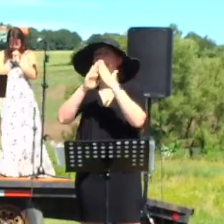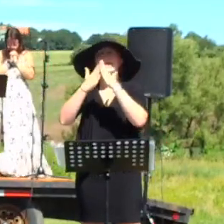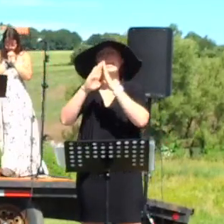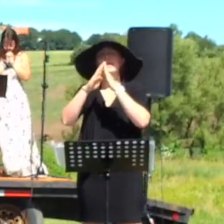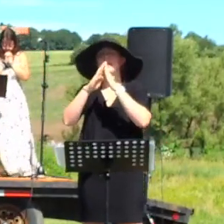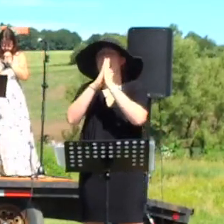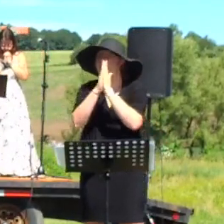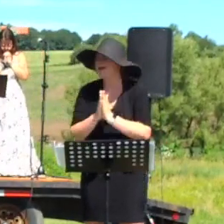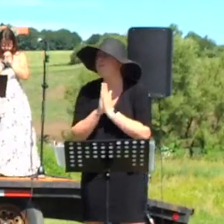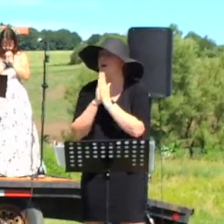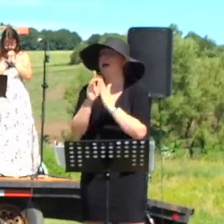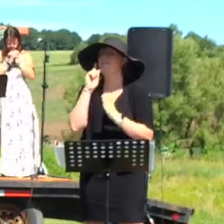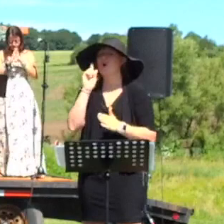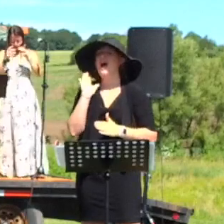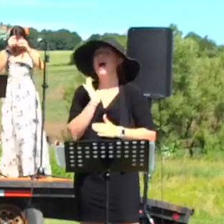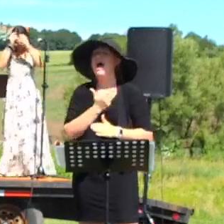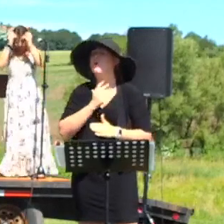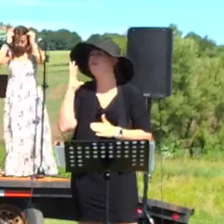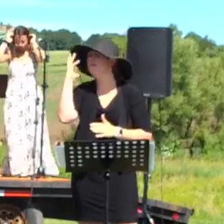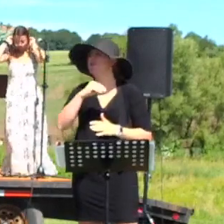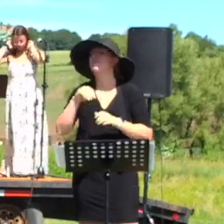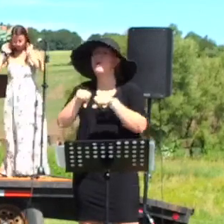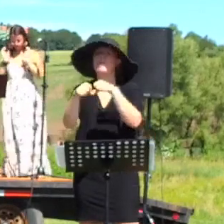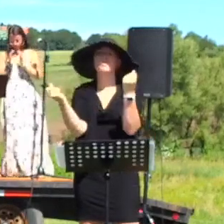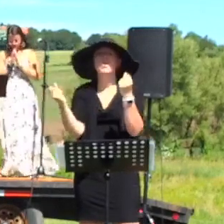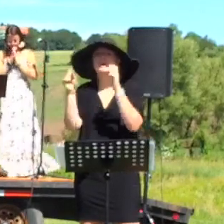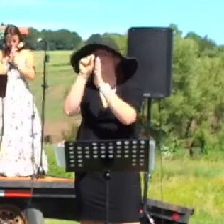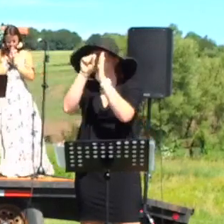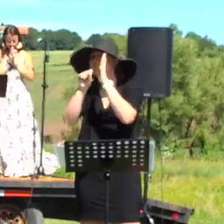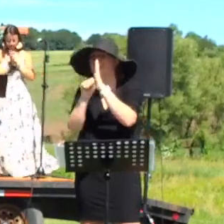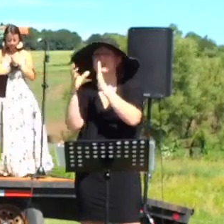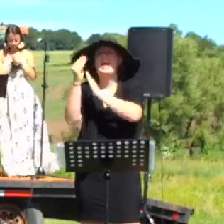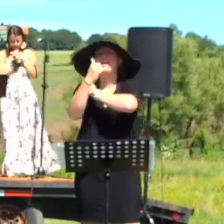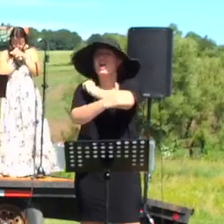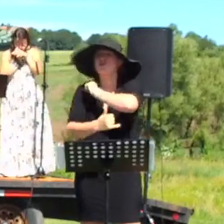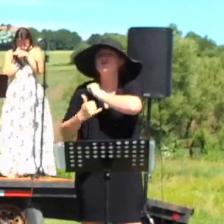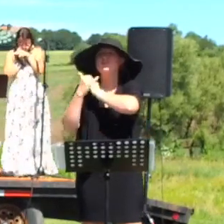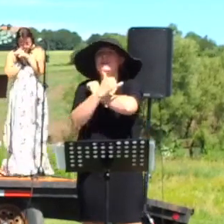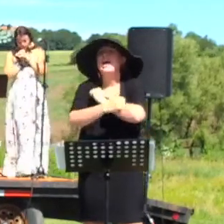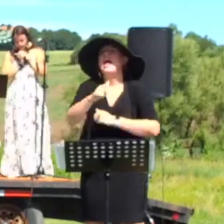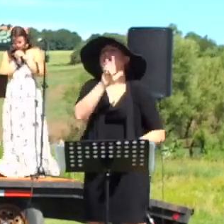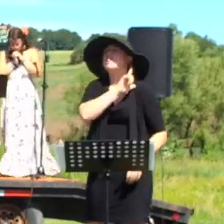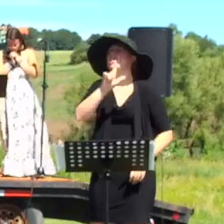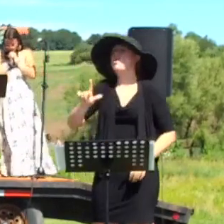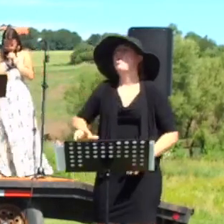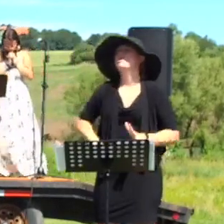for our beautiful broken state and country. And Lord Jesus,